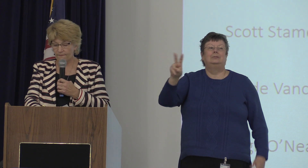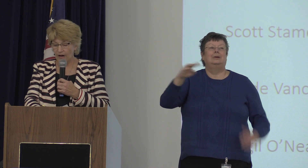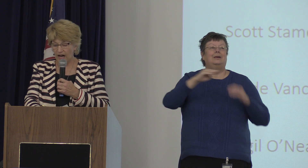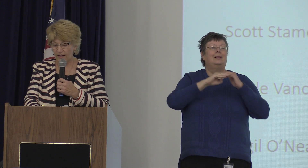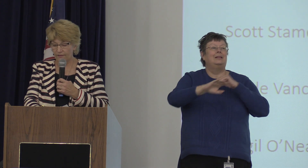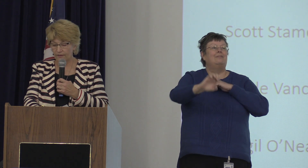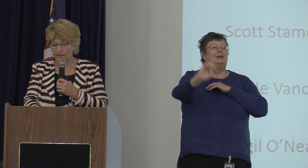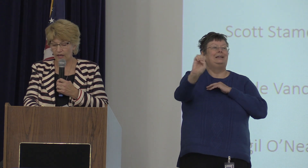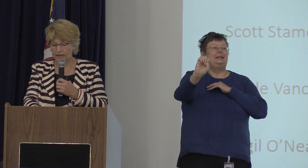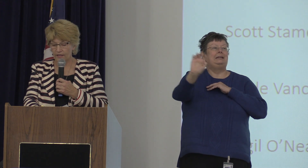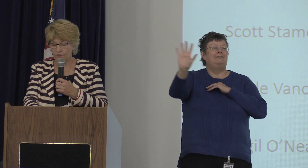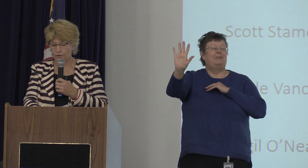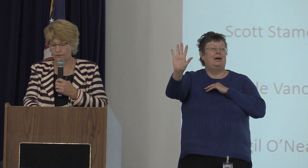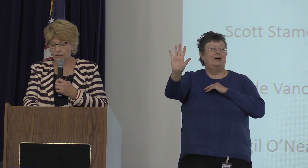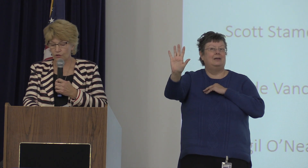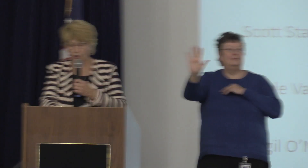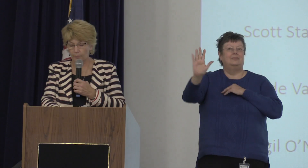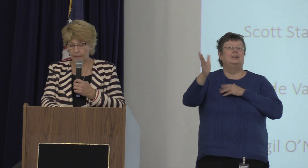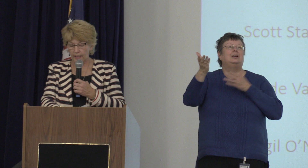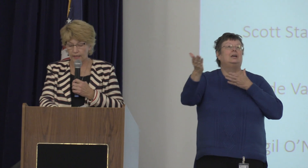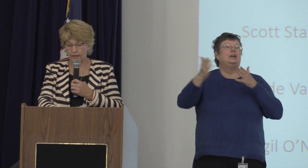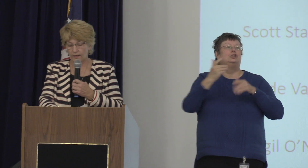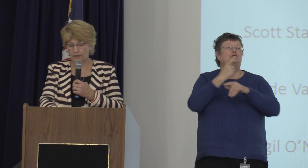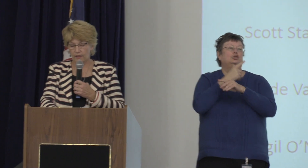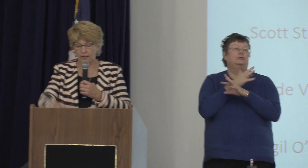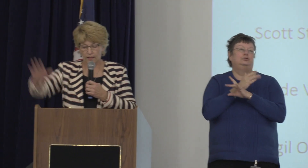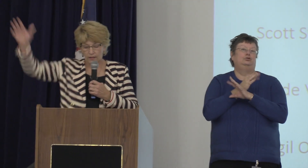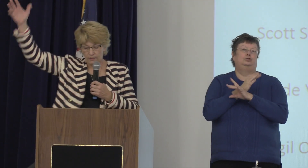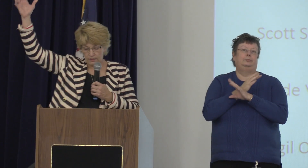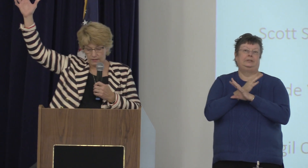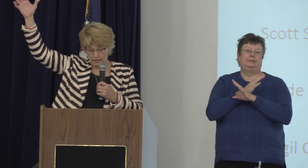level E5, and he served in Germany.